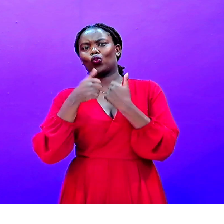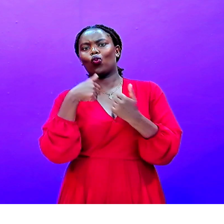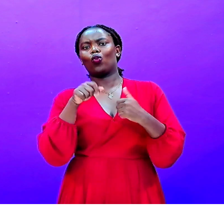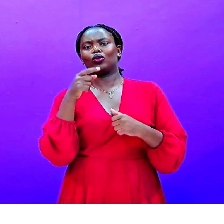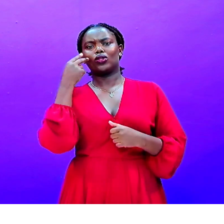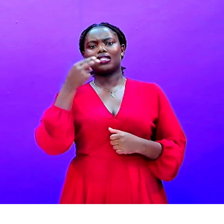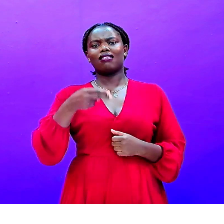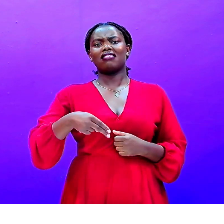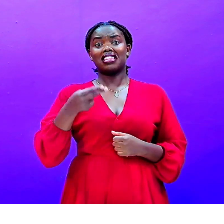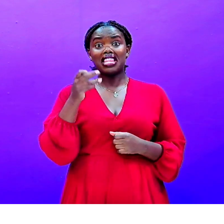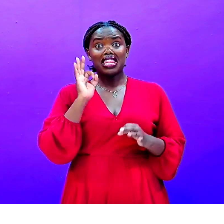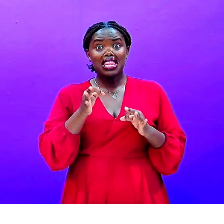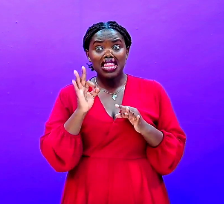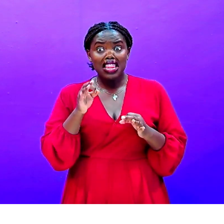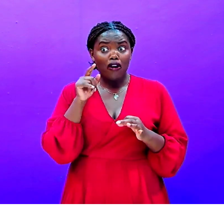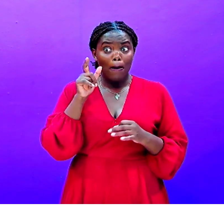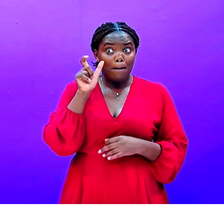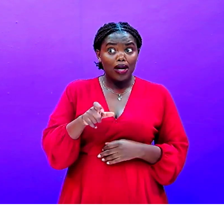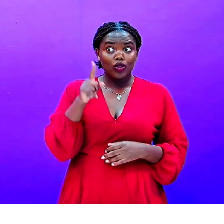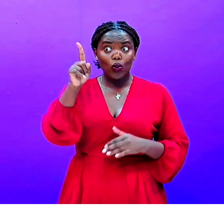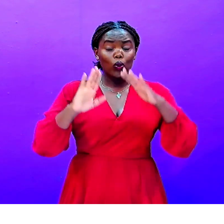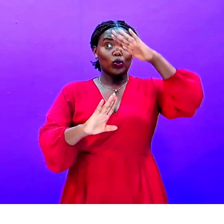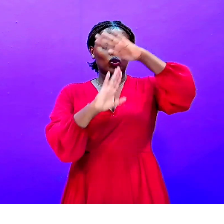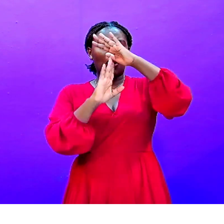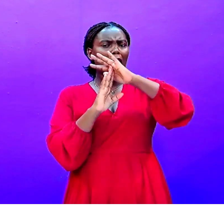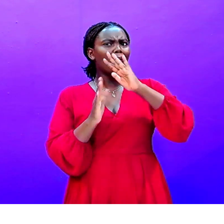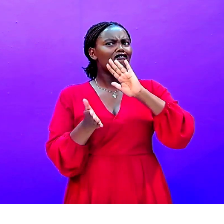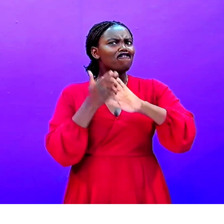contrasting it with swift action in high-profile cases.